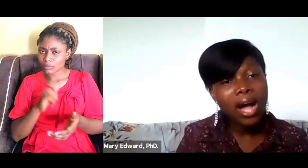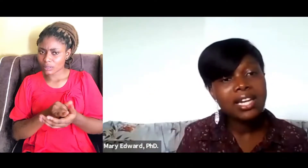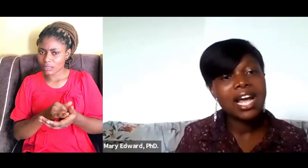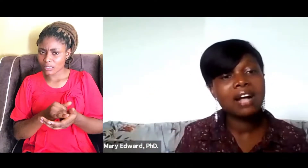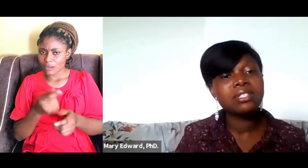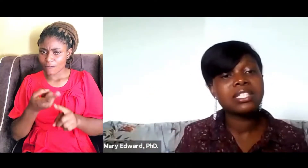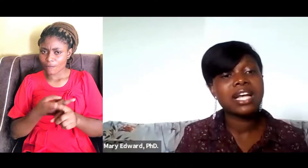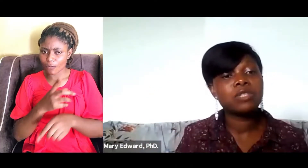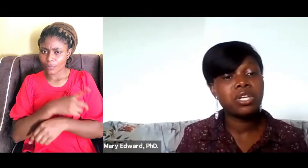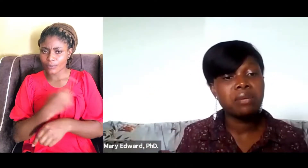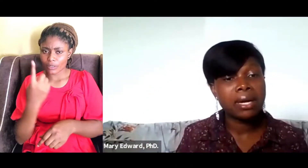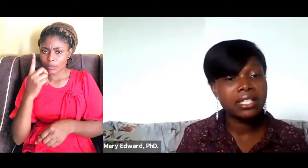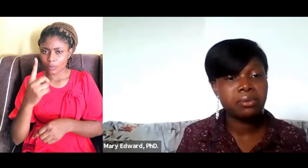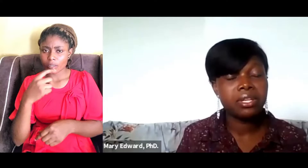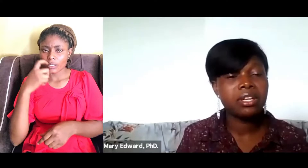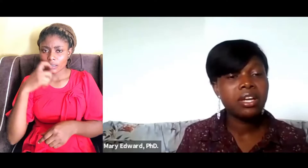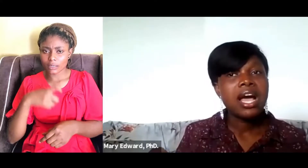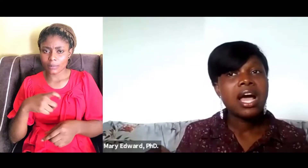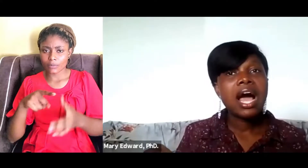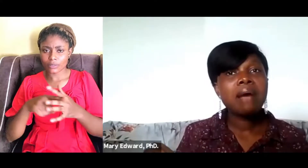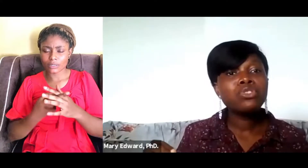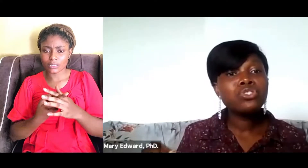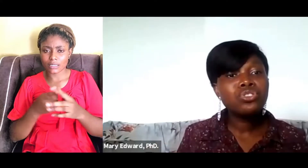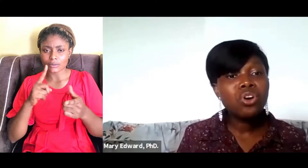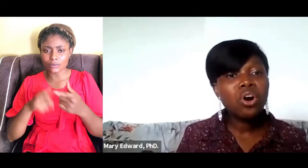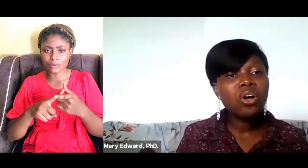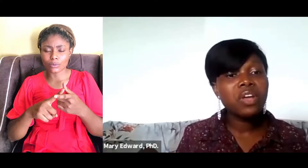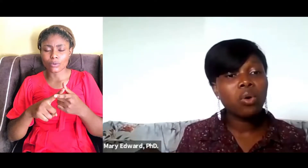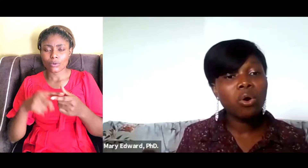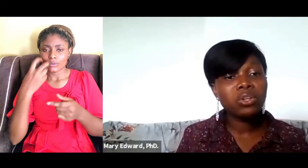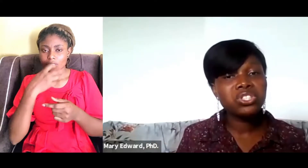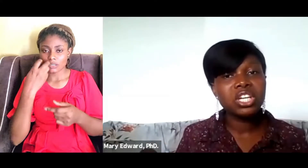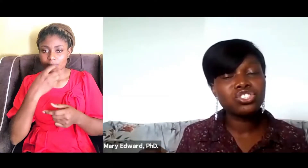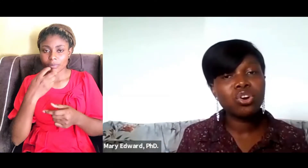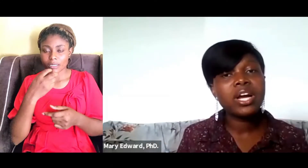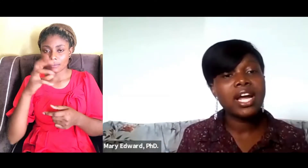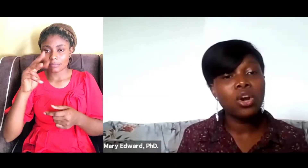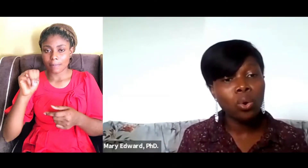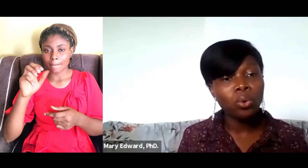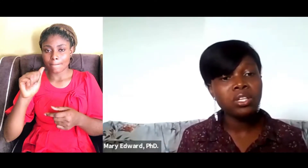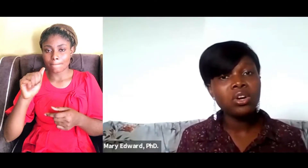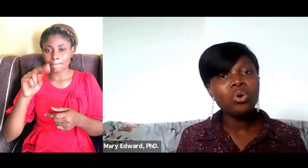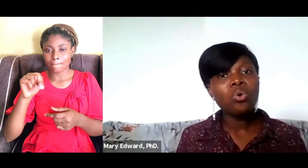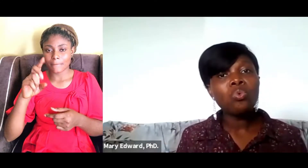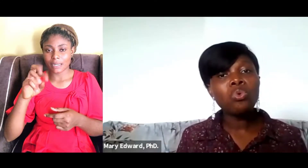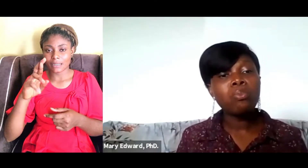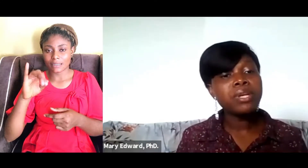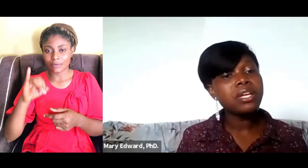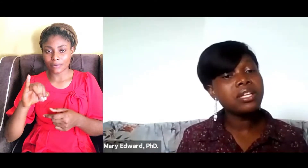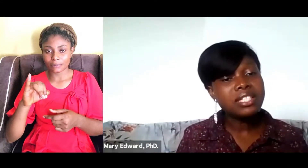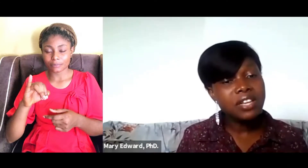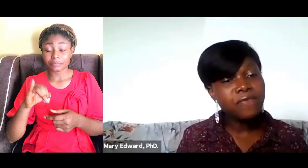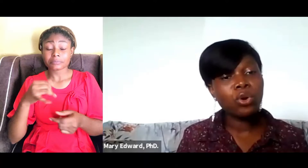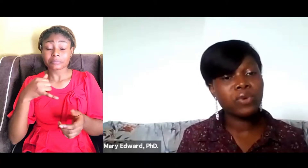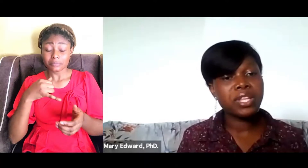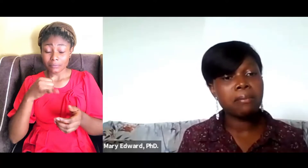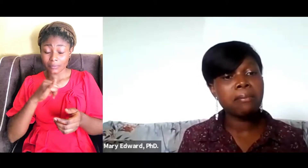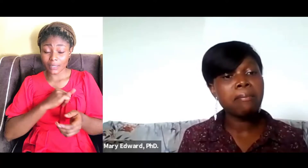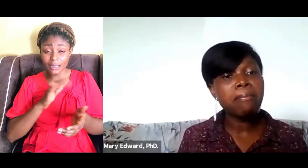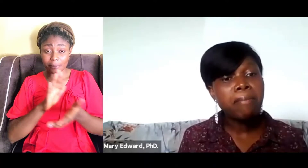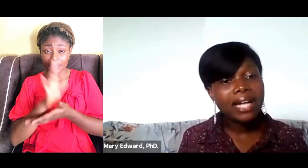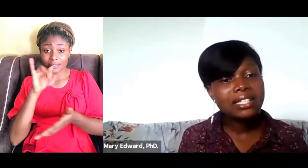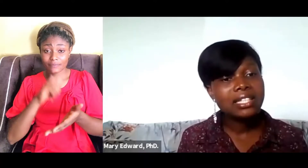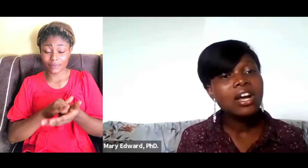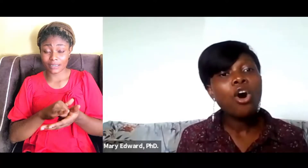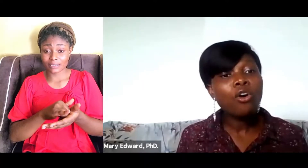day one they had to start speaking Mandarin. Yeah. I'm sure the shock alone will be difficult for